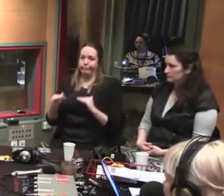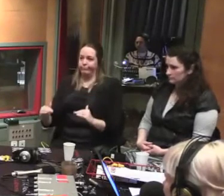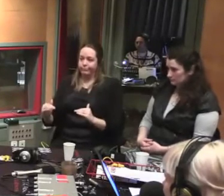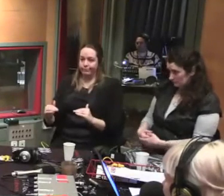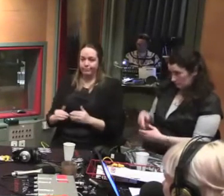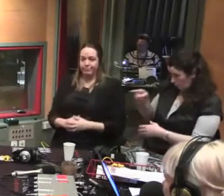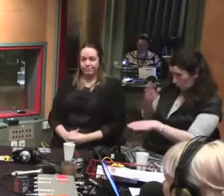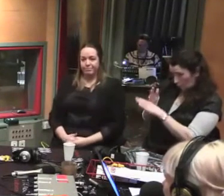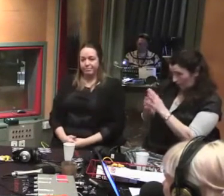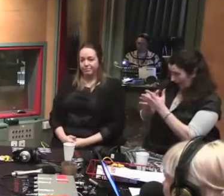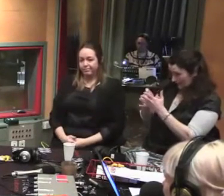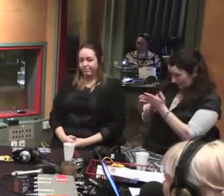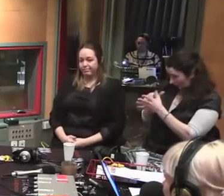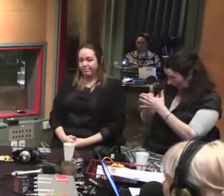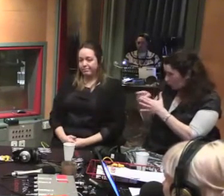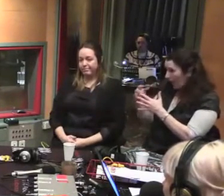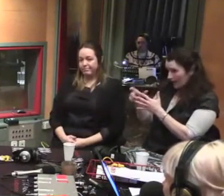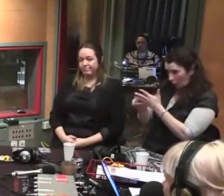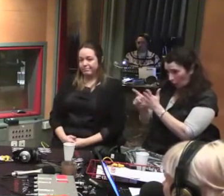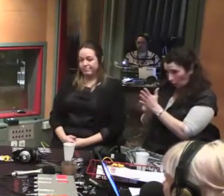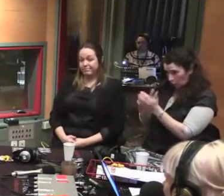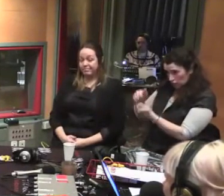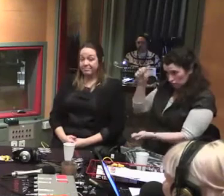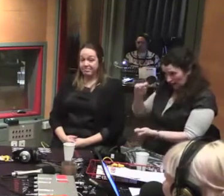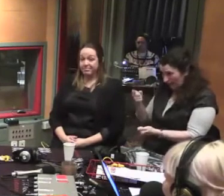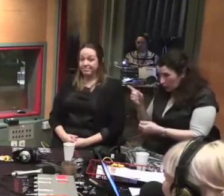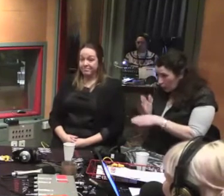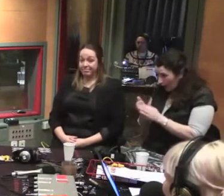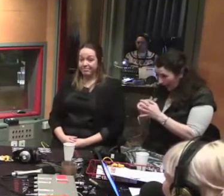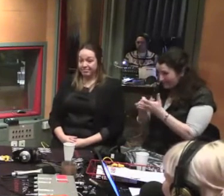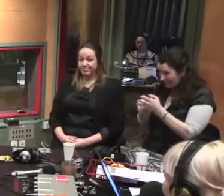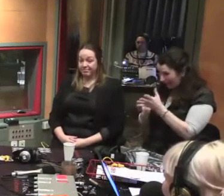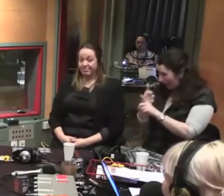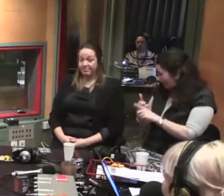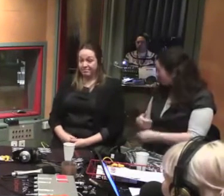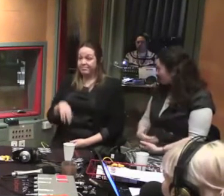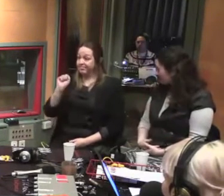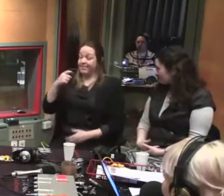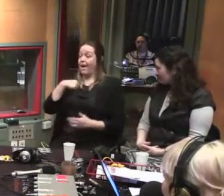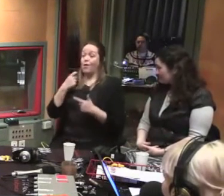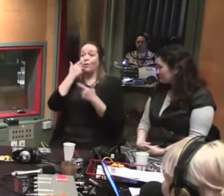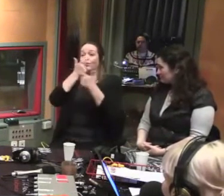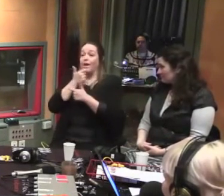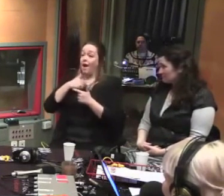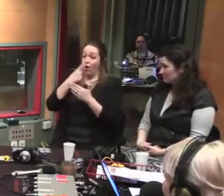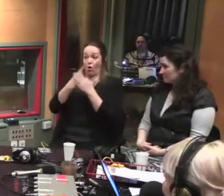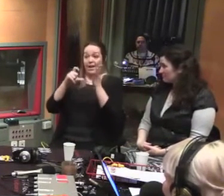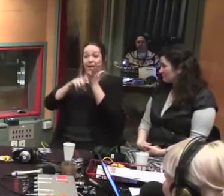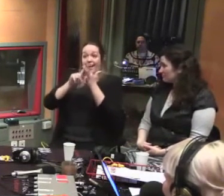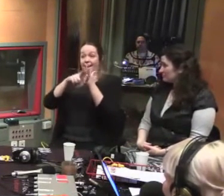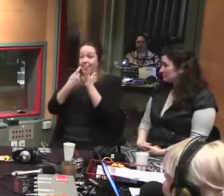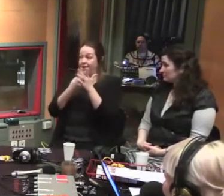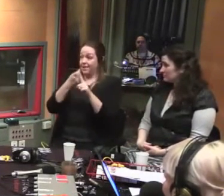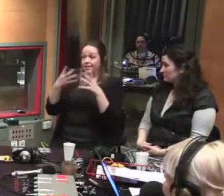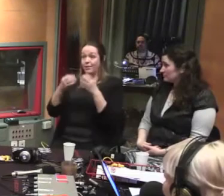As a clerk, even though you had a law degree. Yes, I used to joke I was the only clerk in the public service with a law degree, and that first job, John, was answering the phone and telling